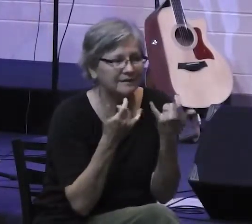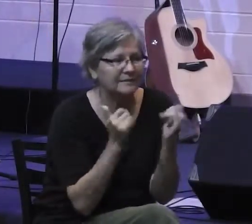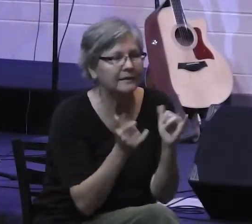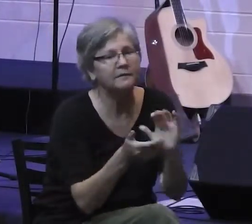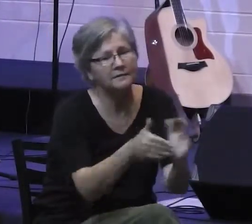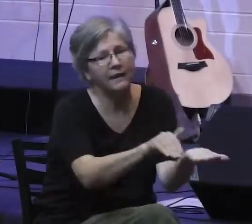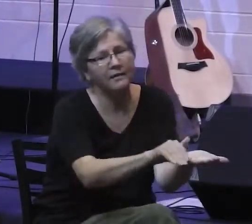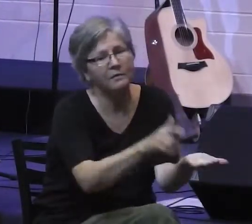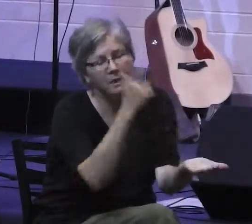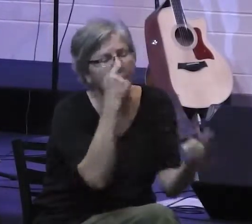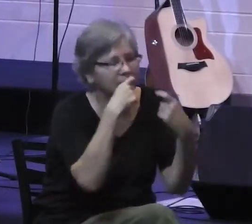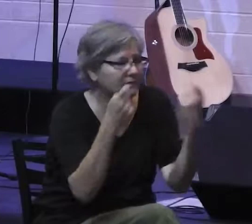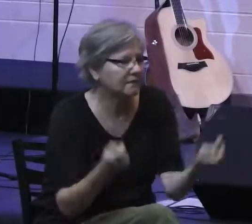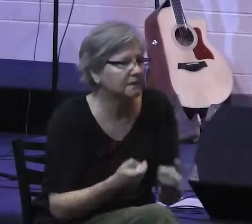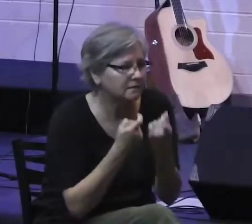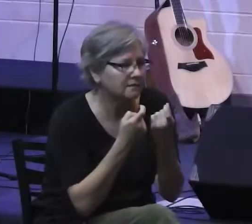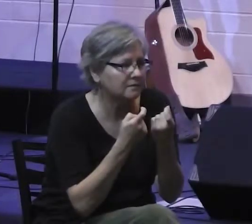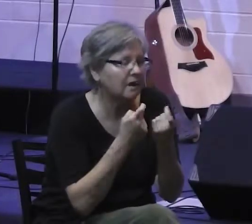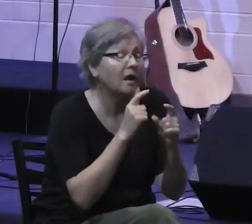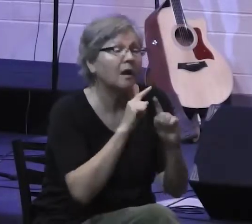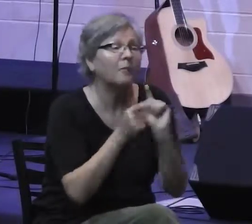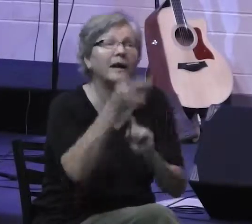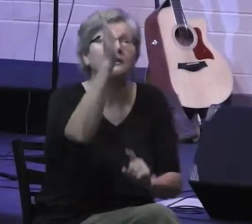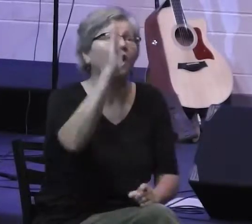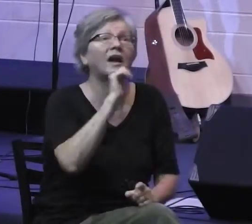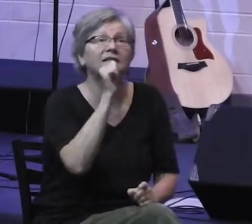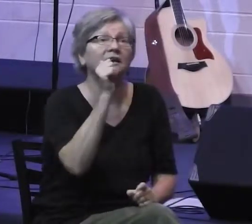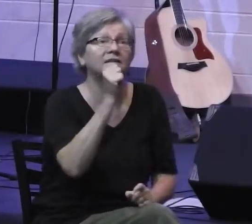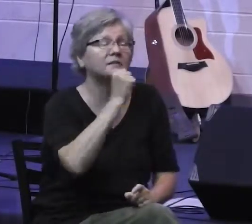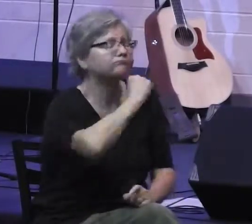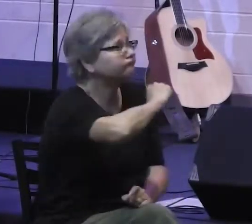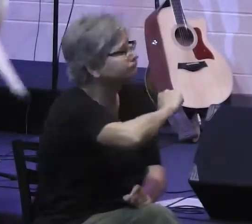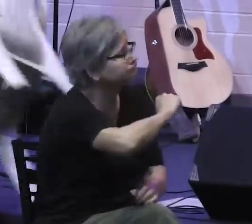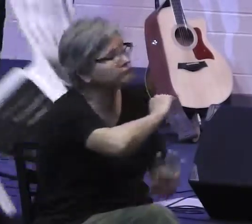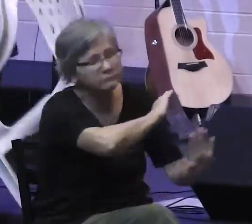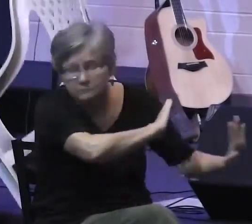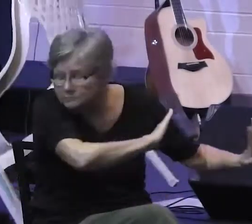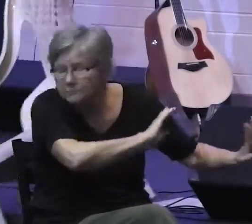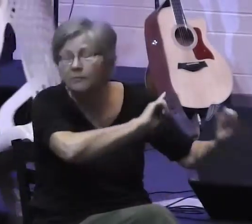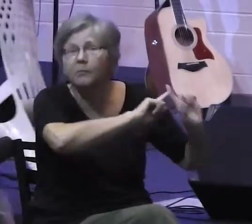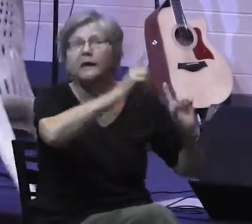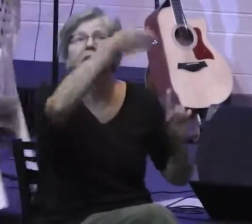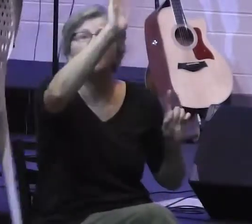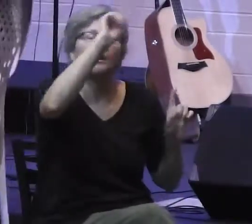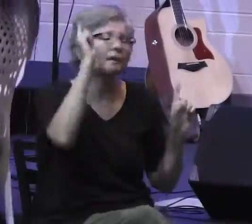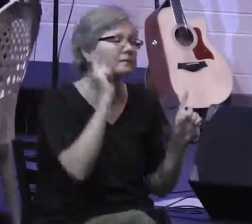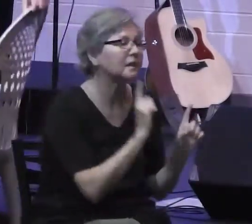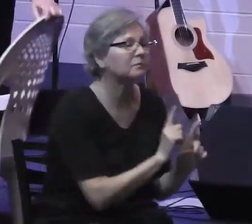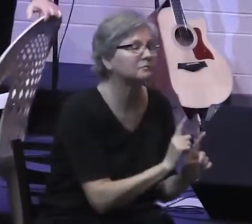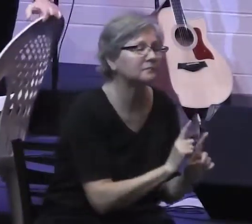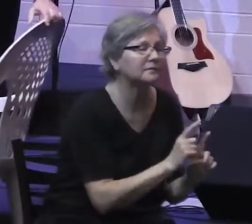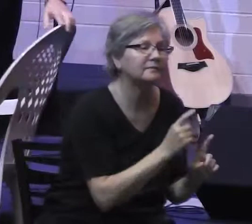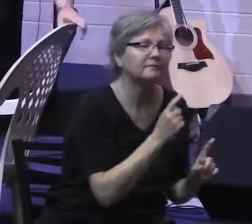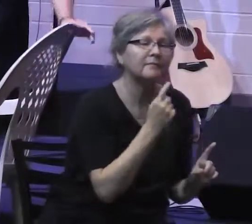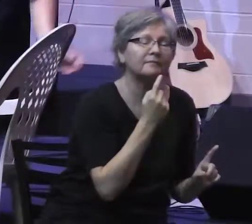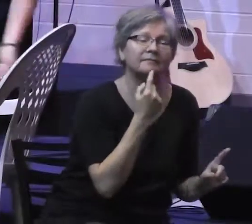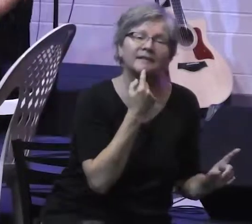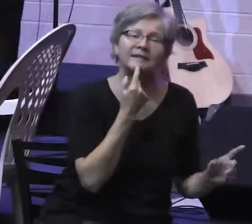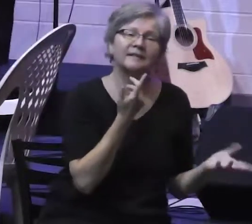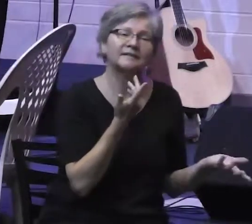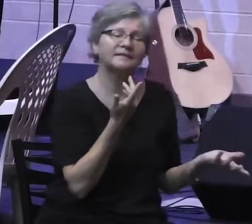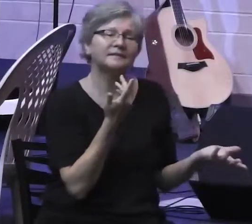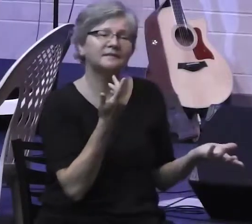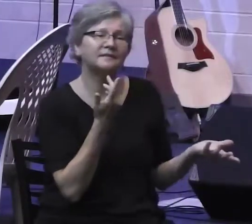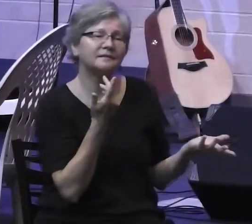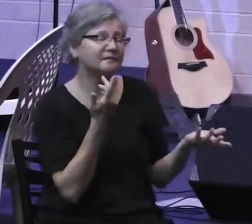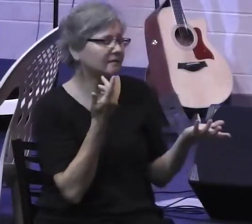death. But far from turning His back on him, God comes to him. And guess who the Messiah comes from in that